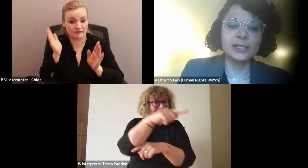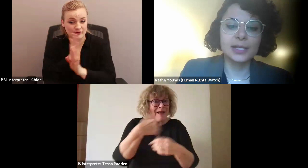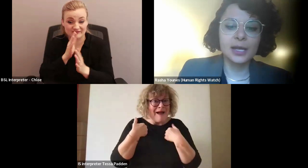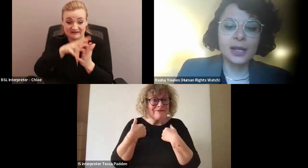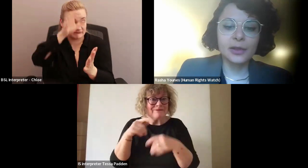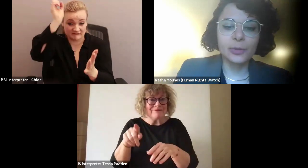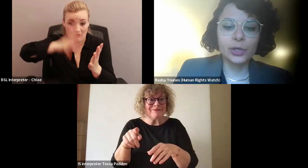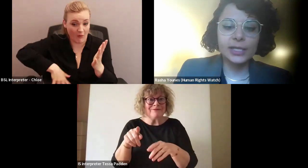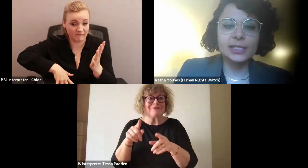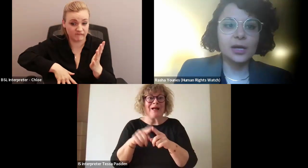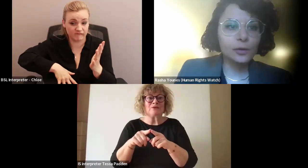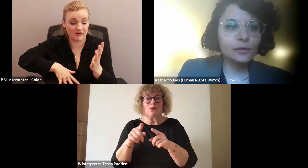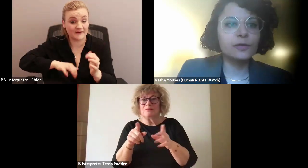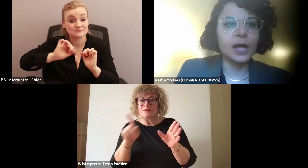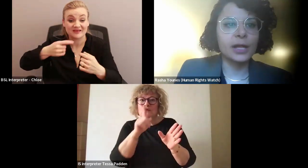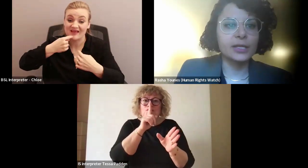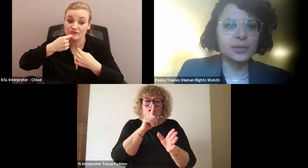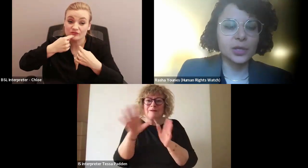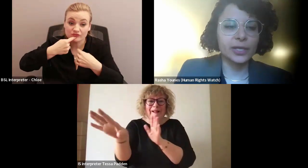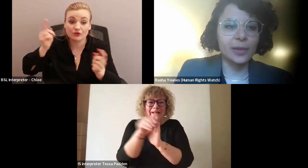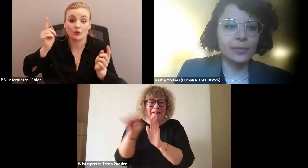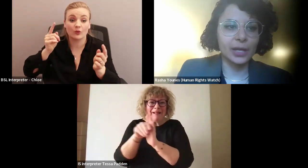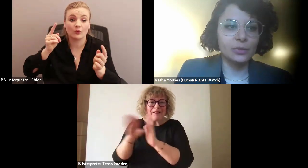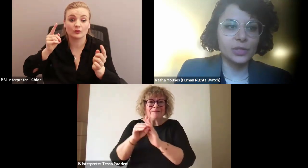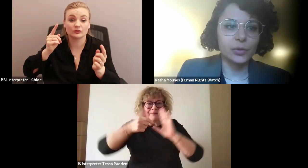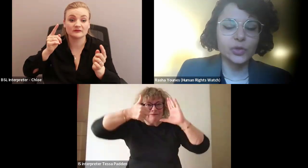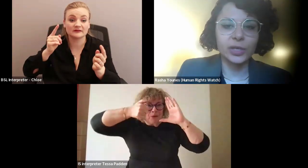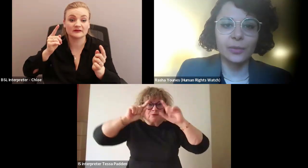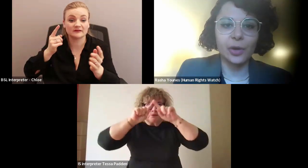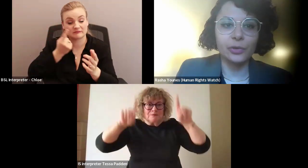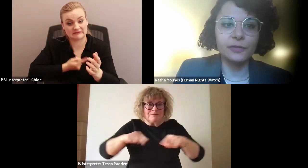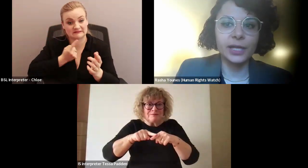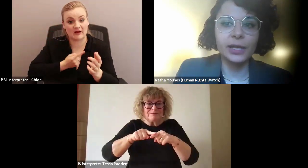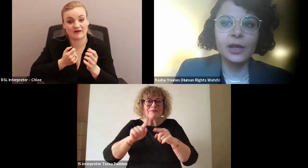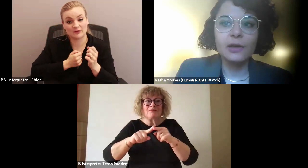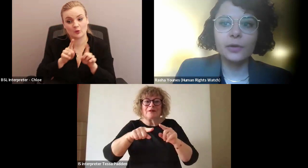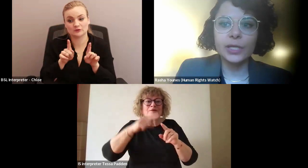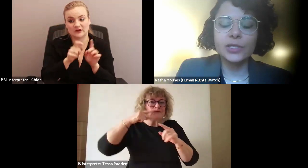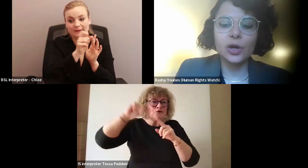human rights. The report itself and the subsequent campaign, which I will speak about